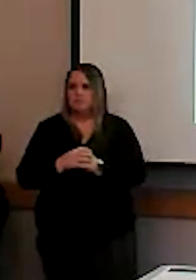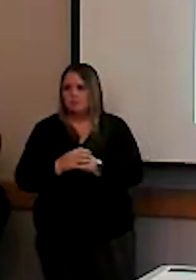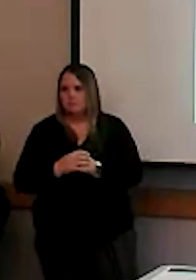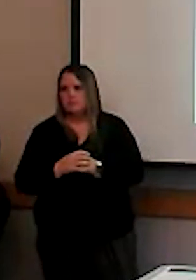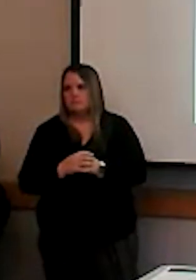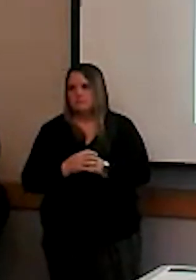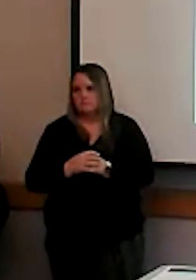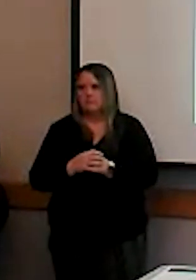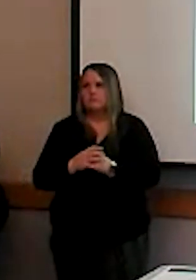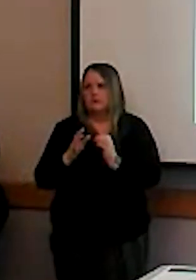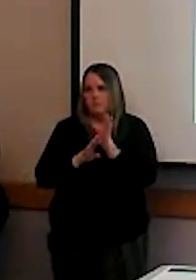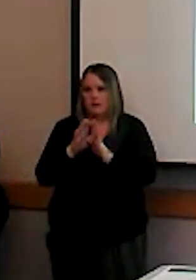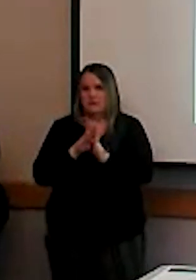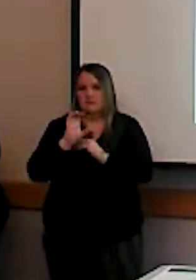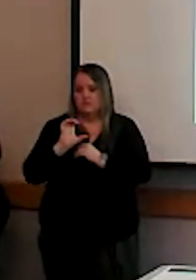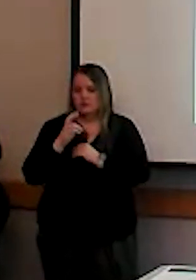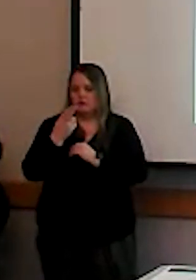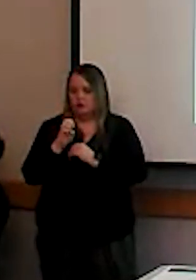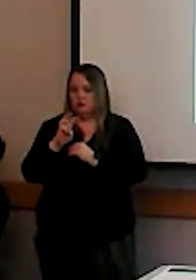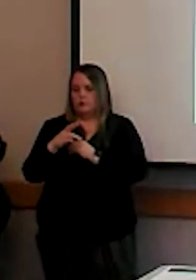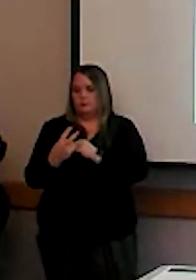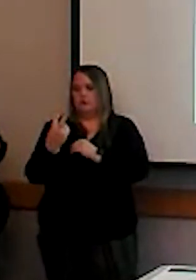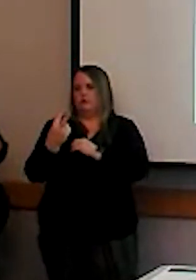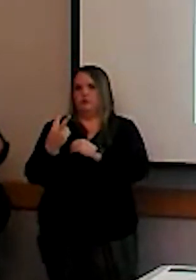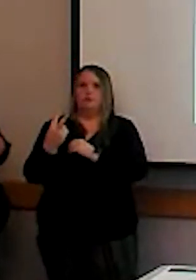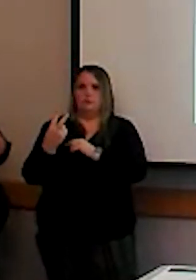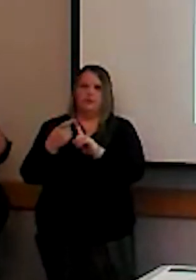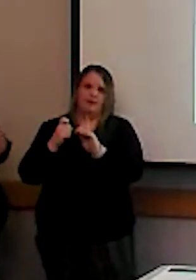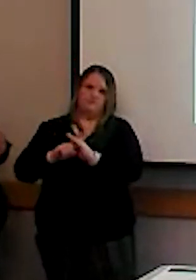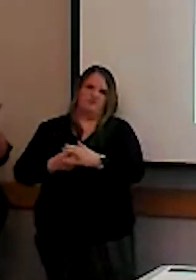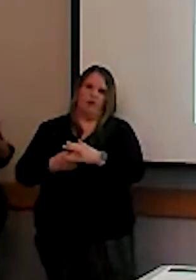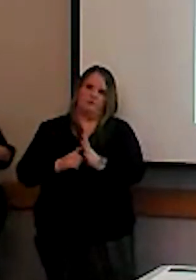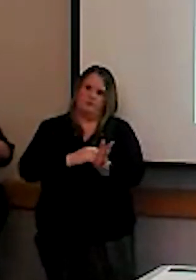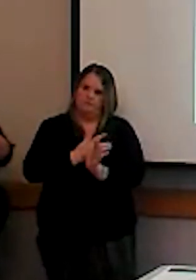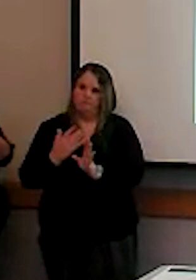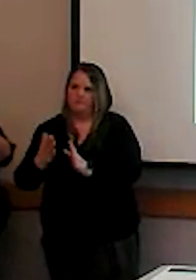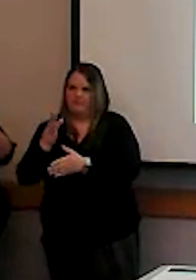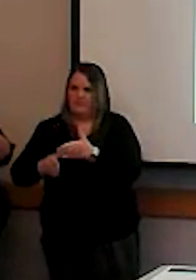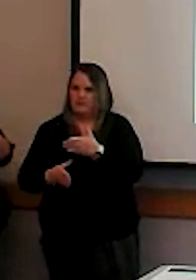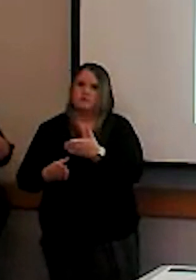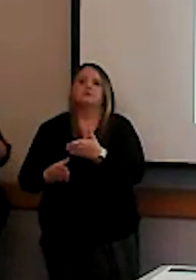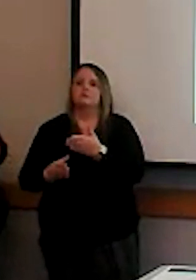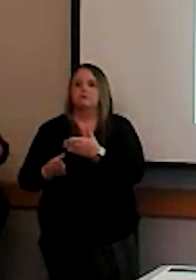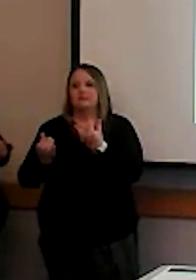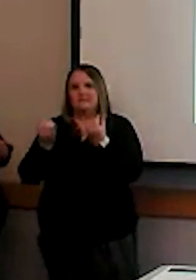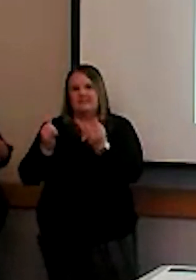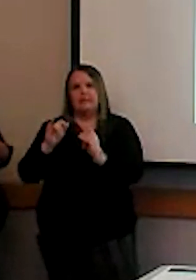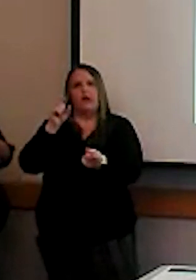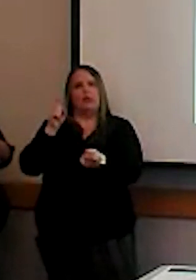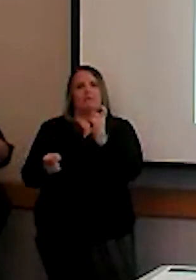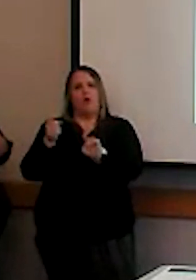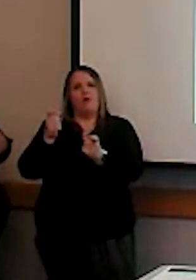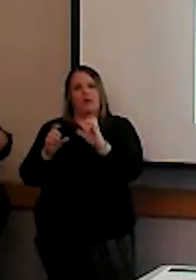bring in, especially building Q2 from scratch. And it's still going to be an